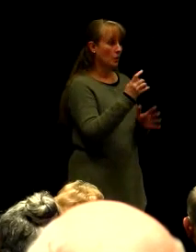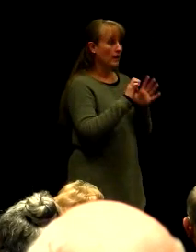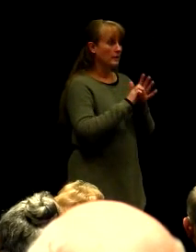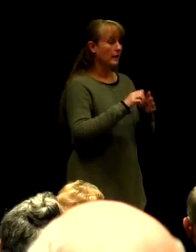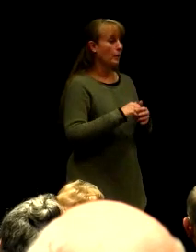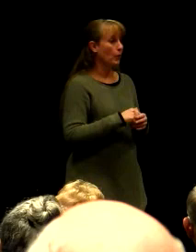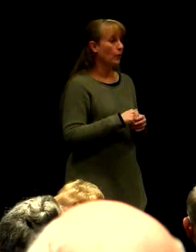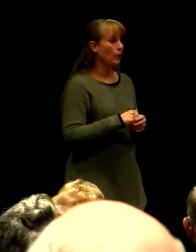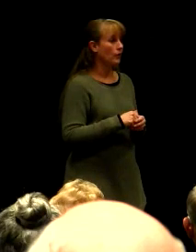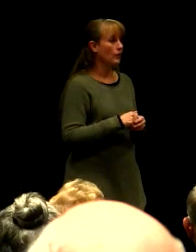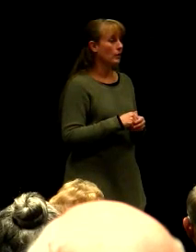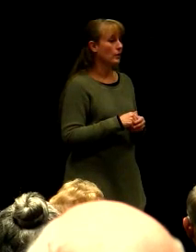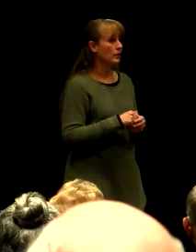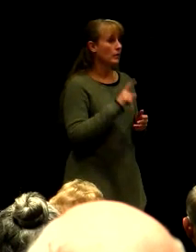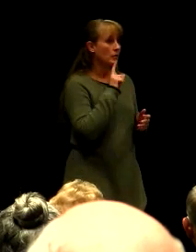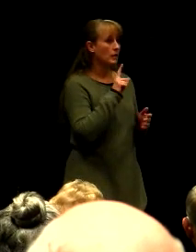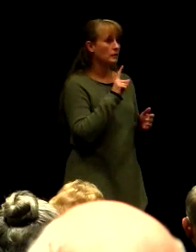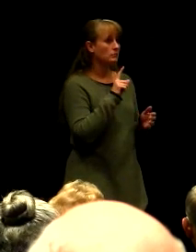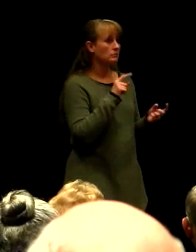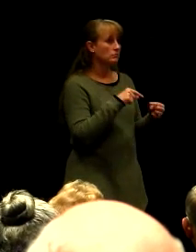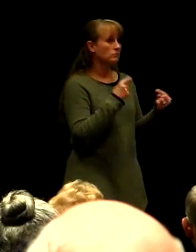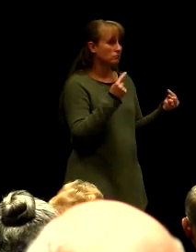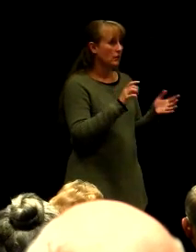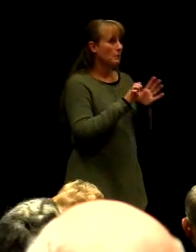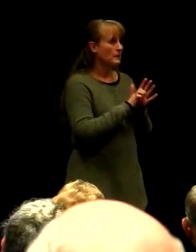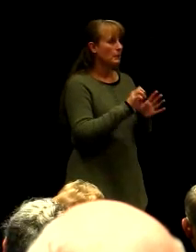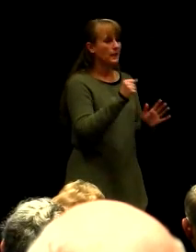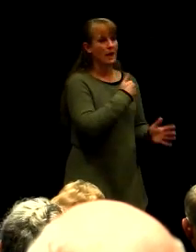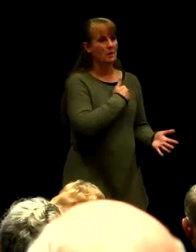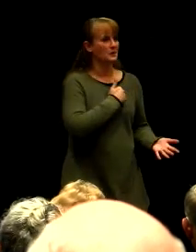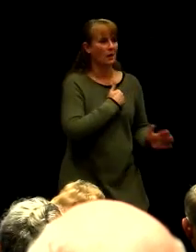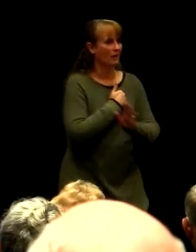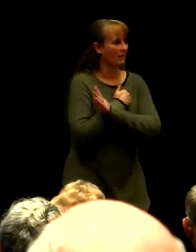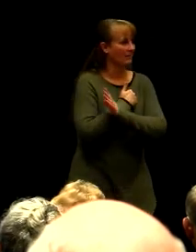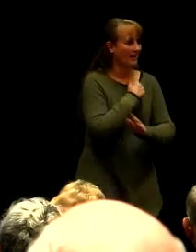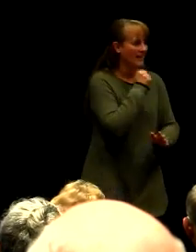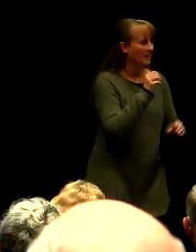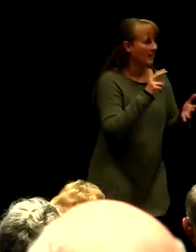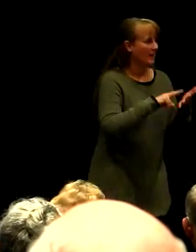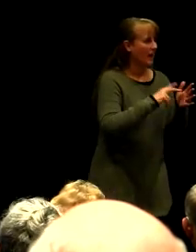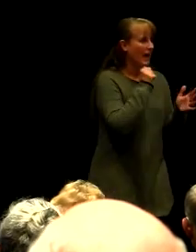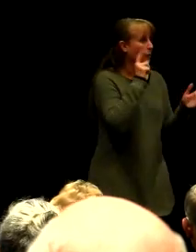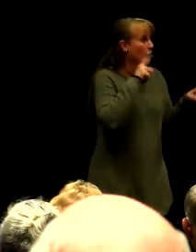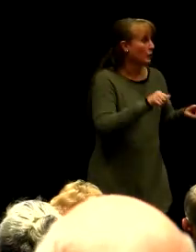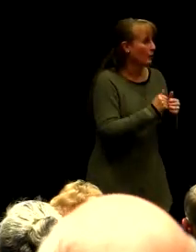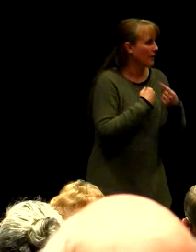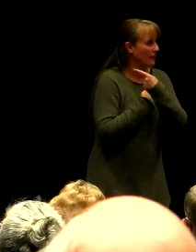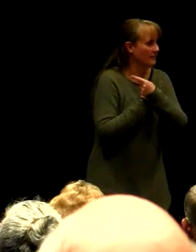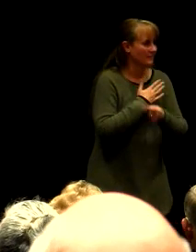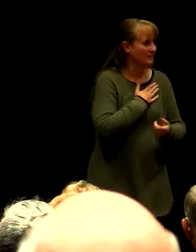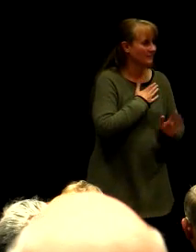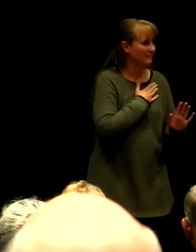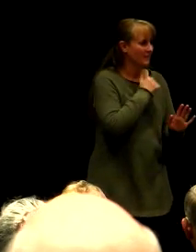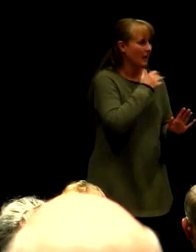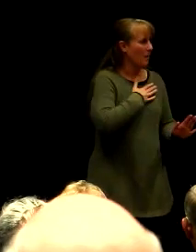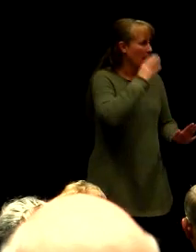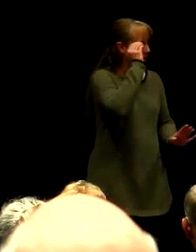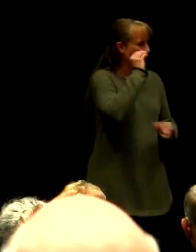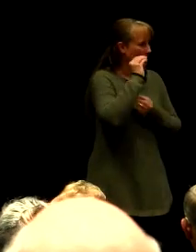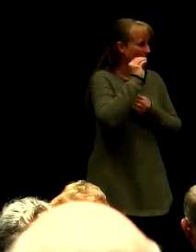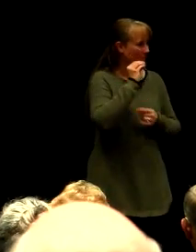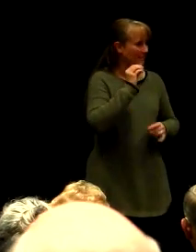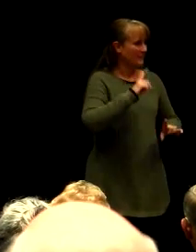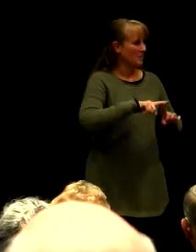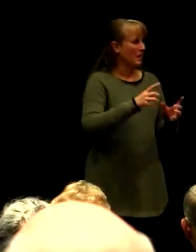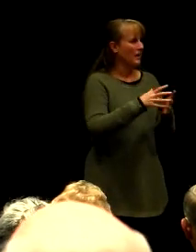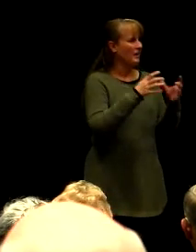example, kind of a counterexample. But yeah, I'm sorry, I don't agree with this. And but there is a lot